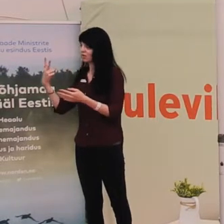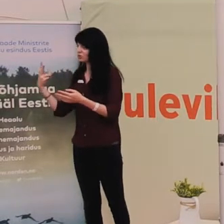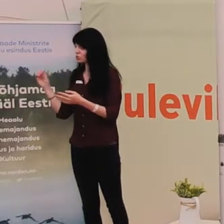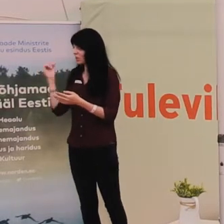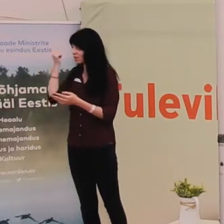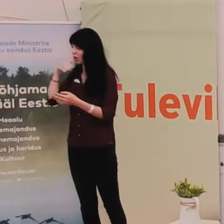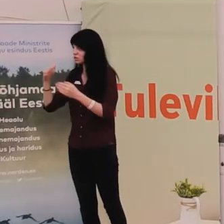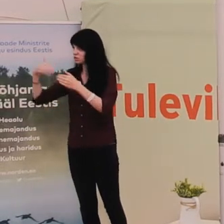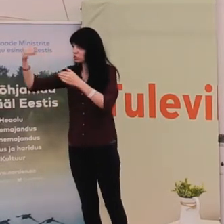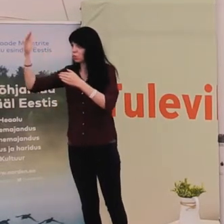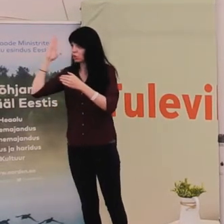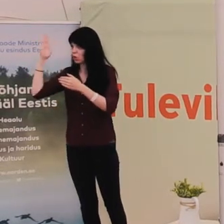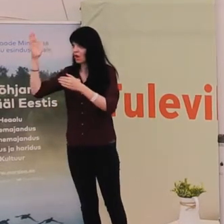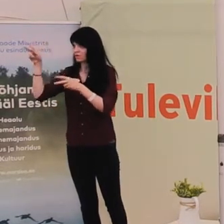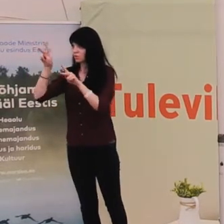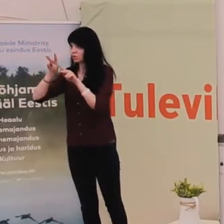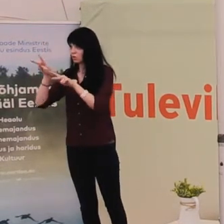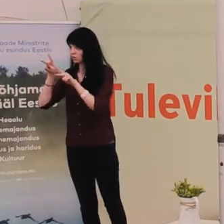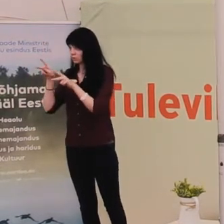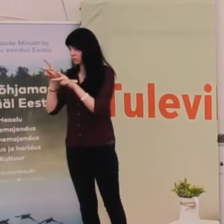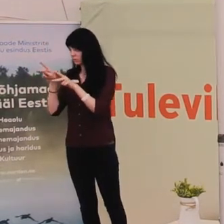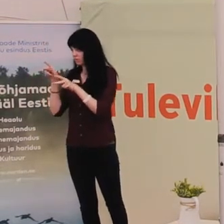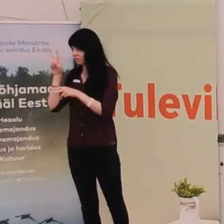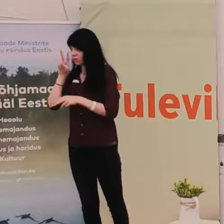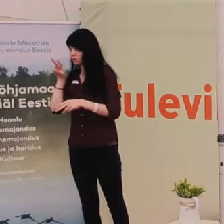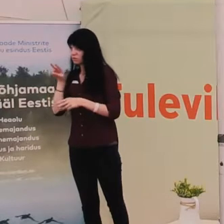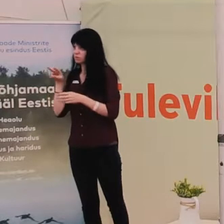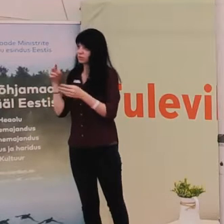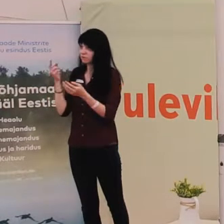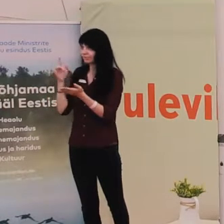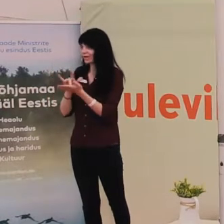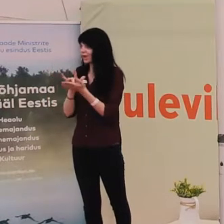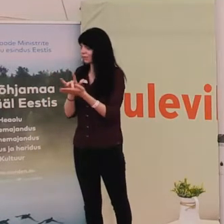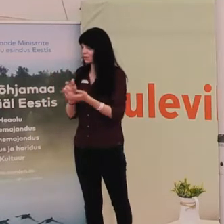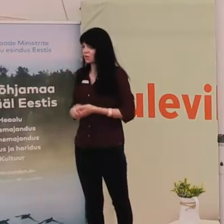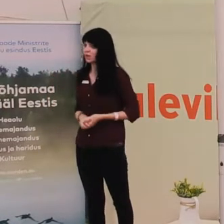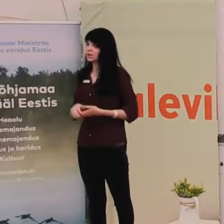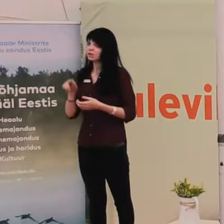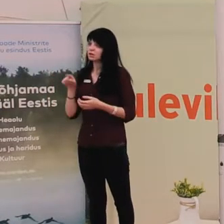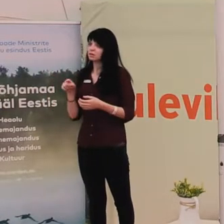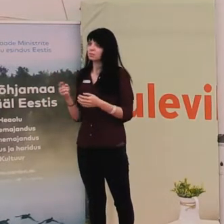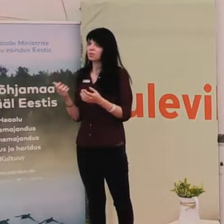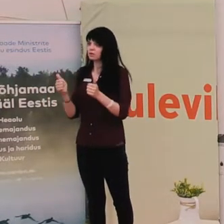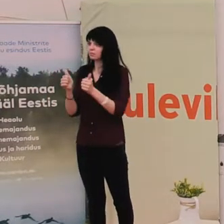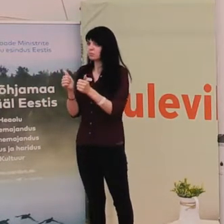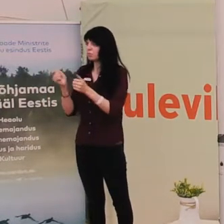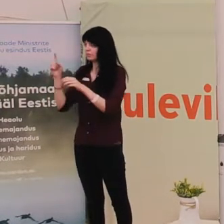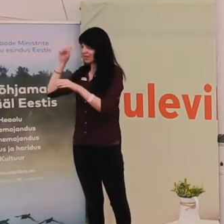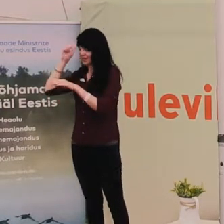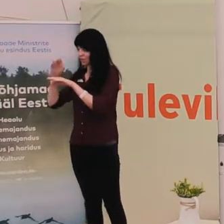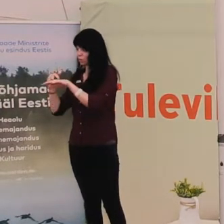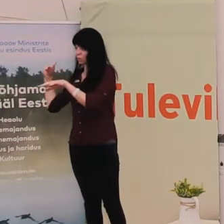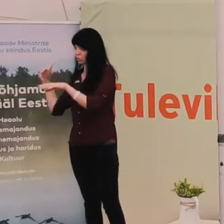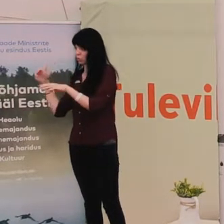longer perspective, but at least. And we are located next to the parliament. So